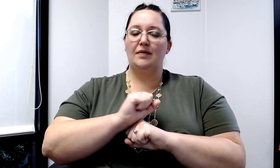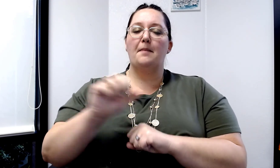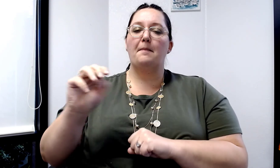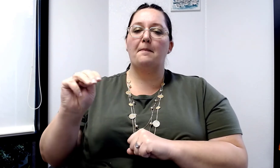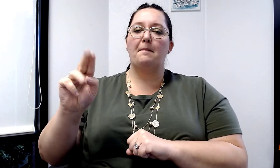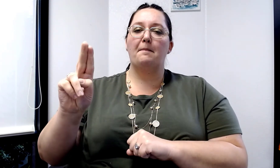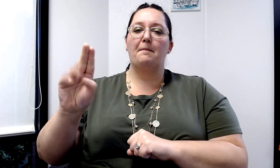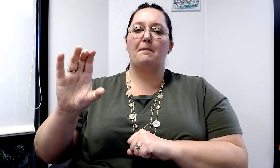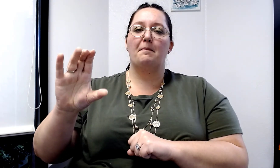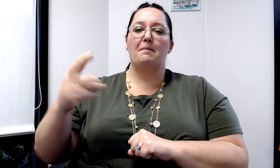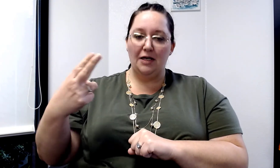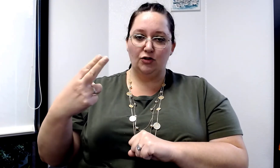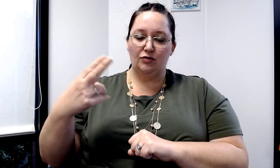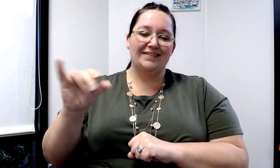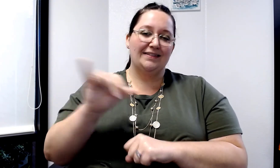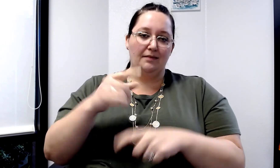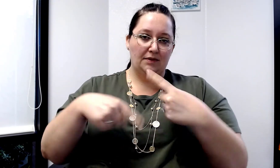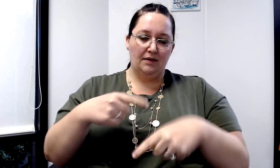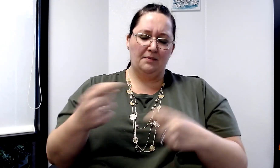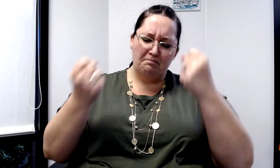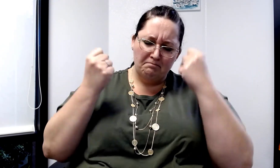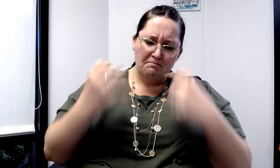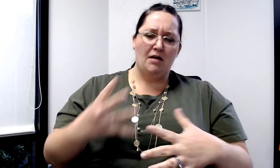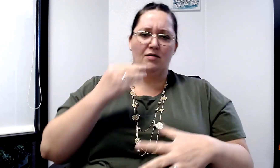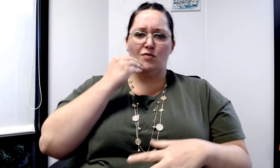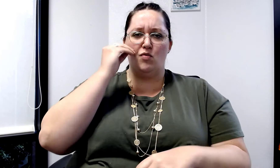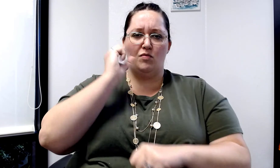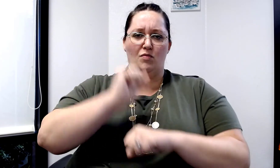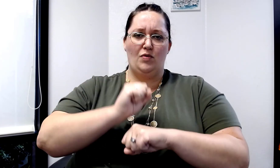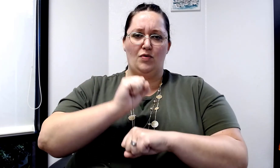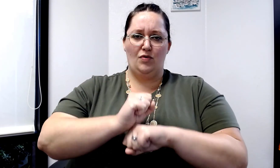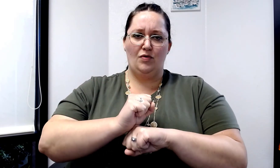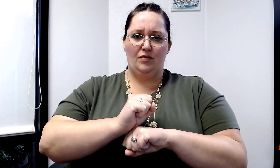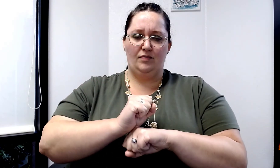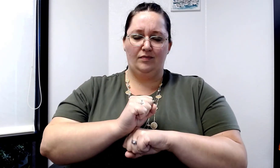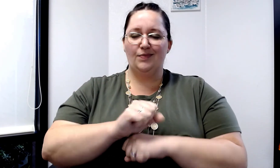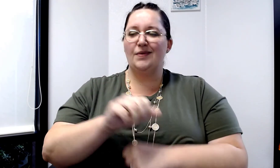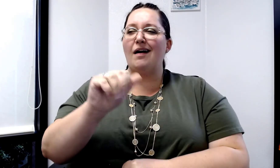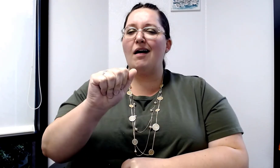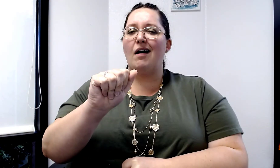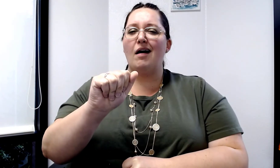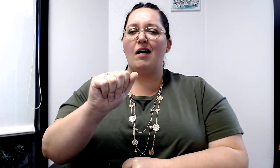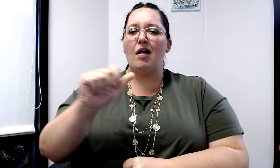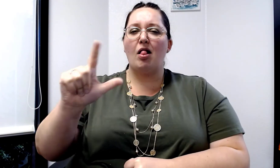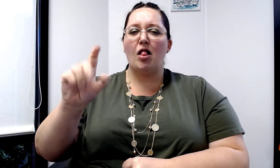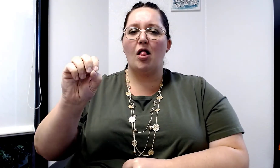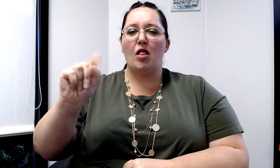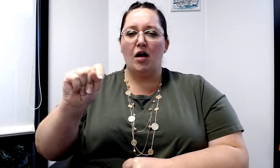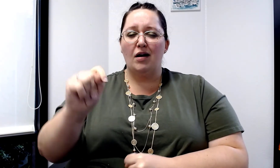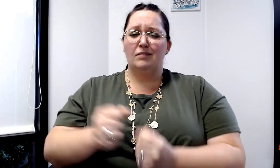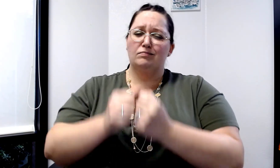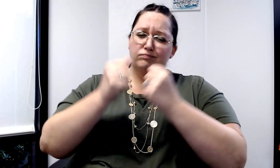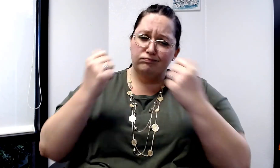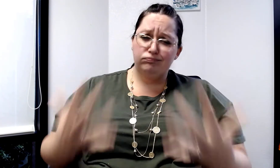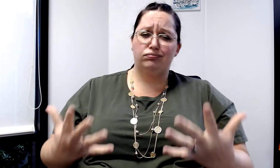homework, right? I have much homework, right? It's the same sign. I have much homework, or a lot of. I